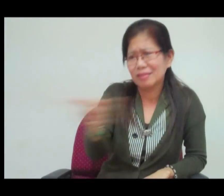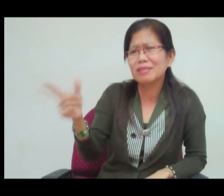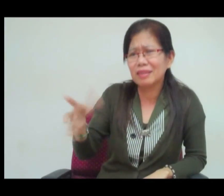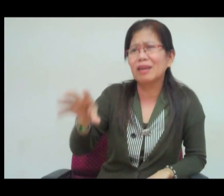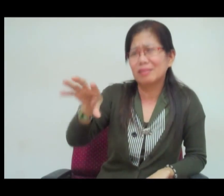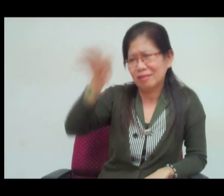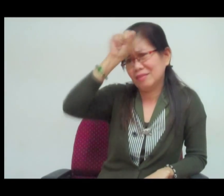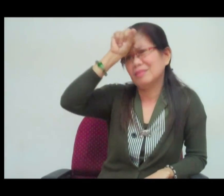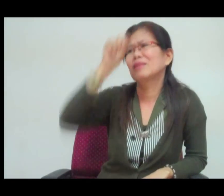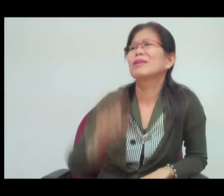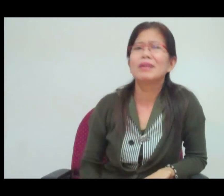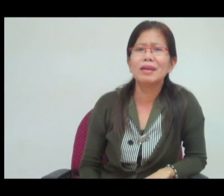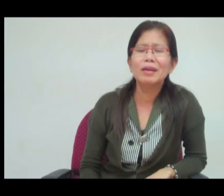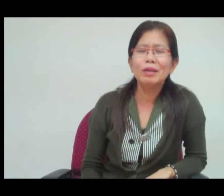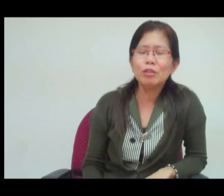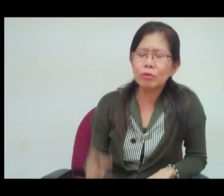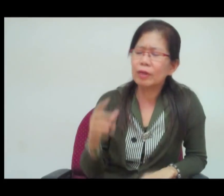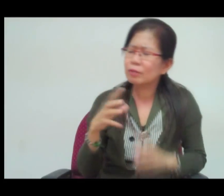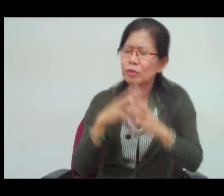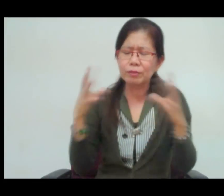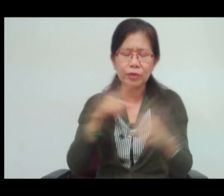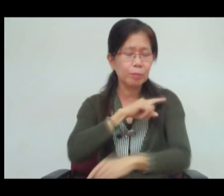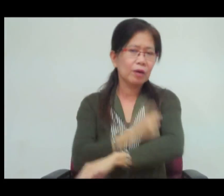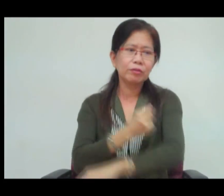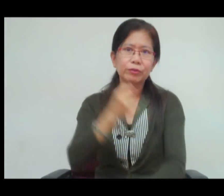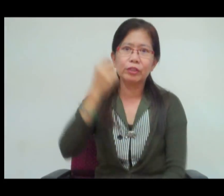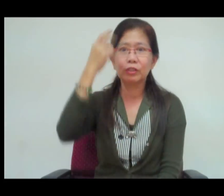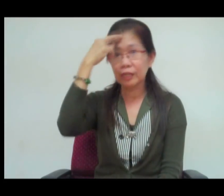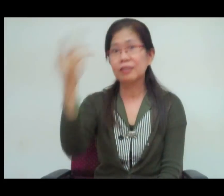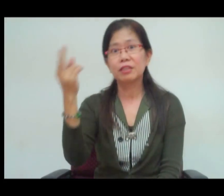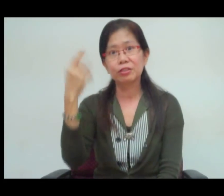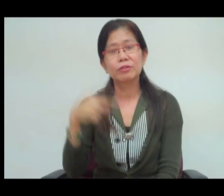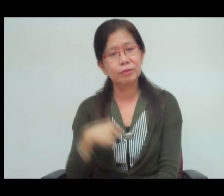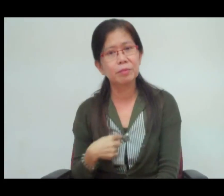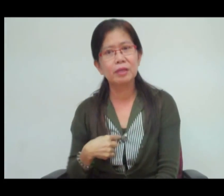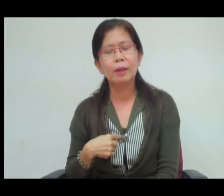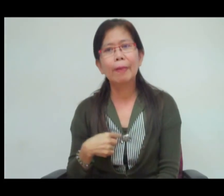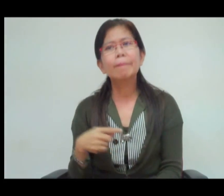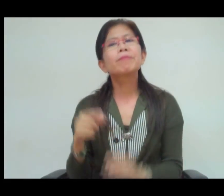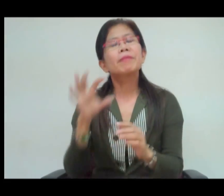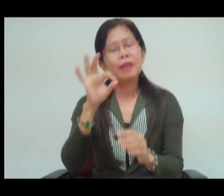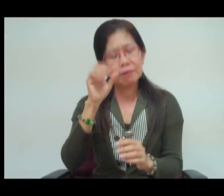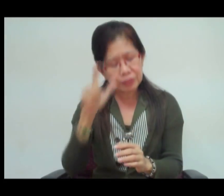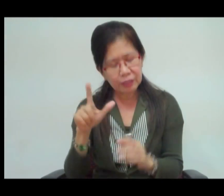got. So that was a very powerful realization for me. FSL can